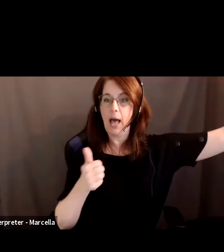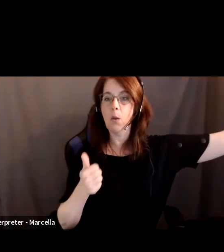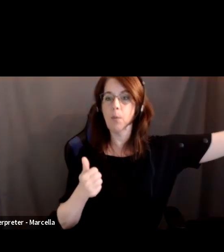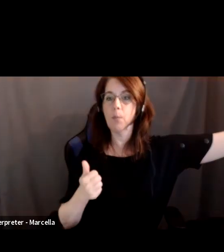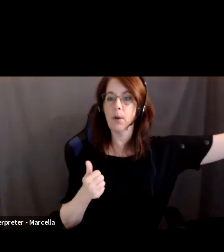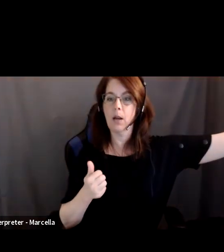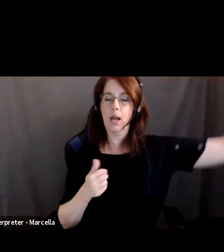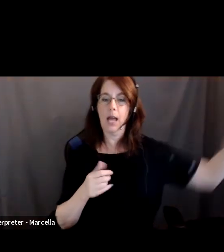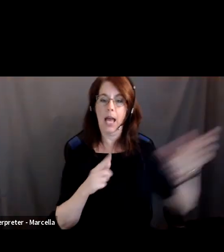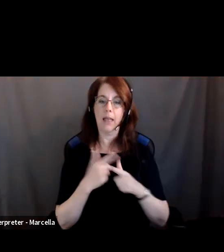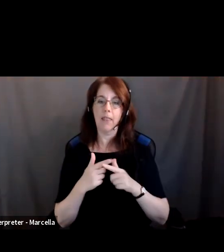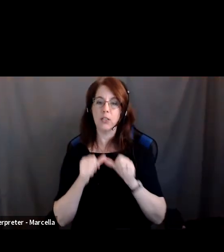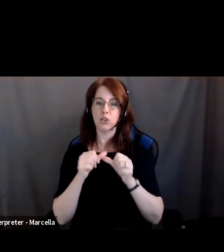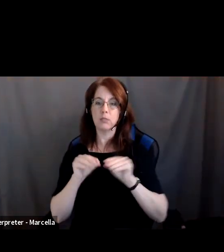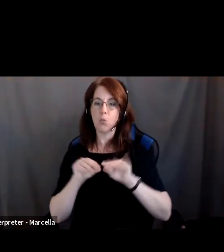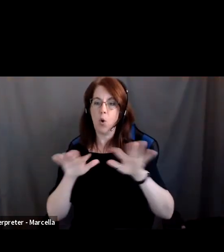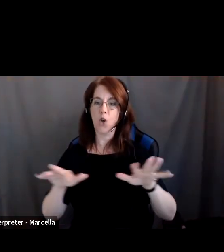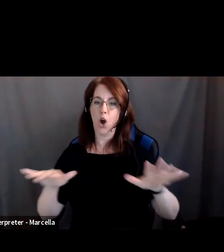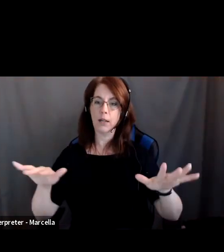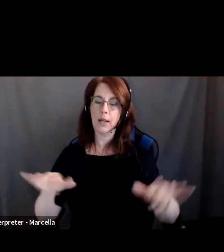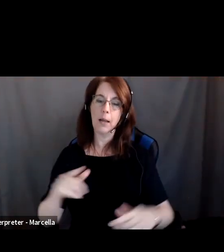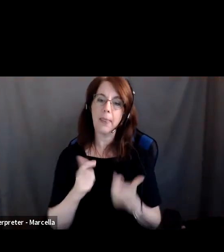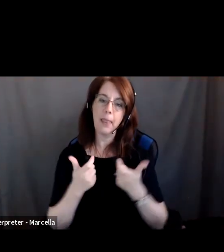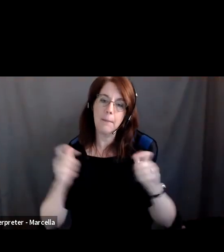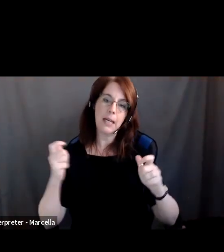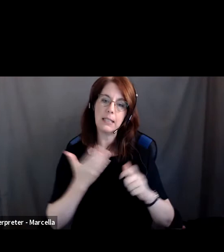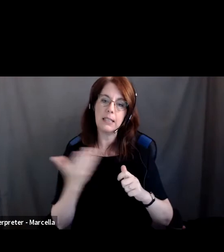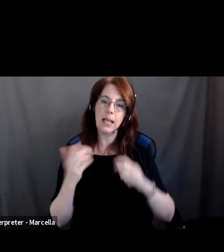rolled on. But I think that the biggest thing was